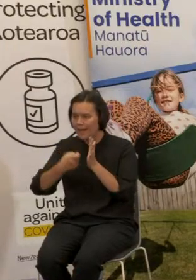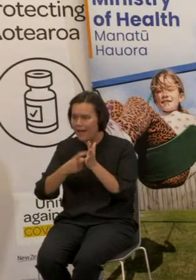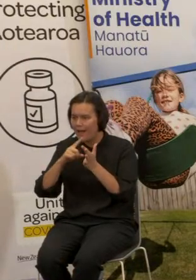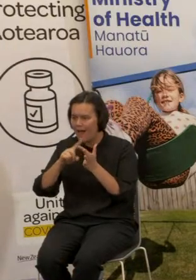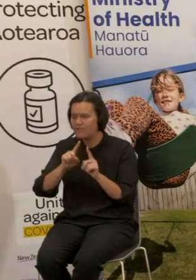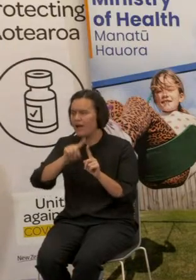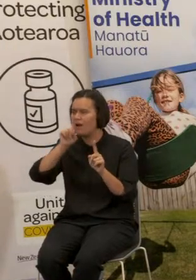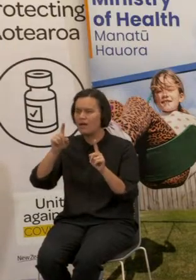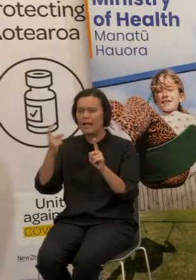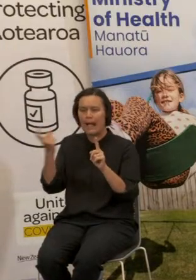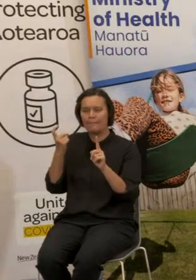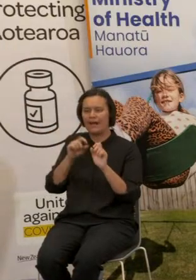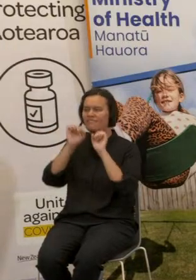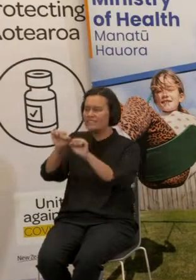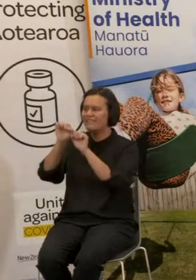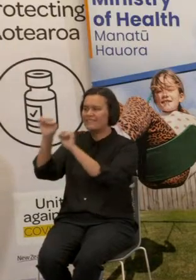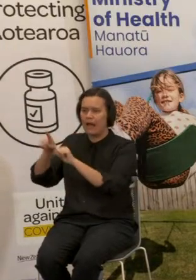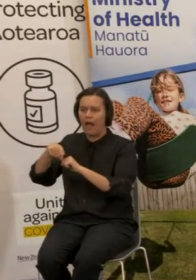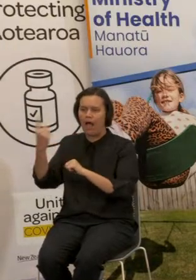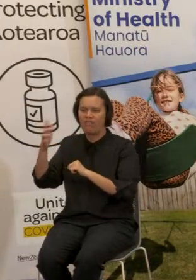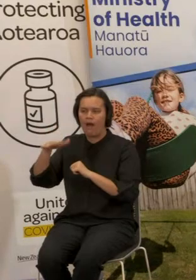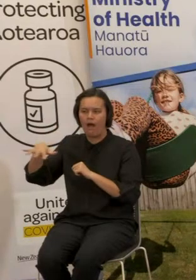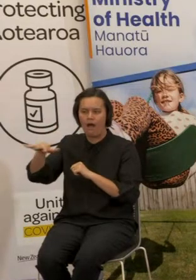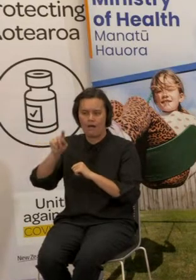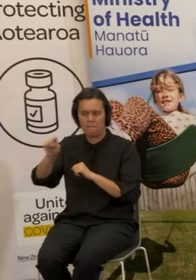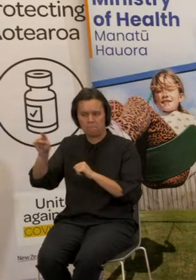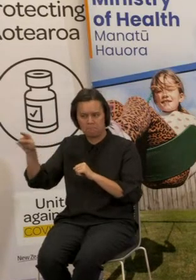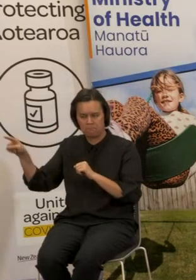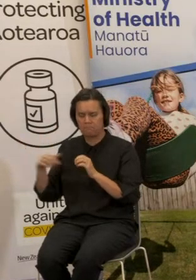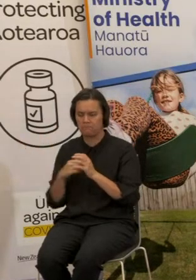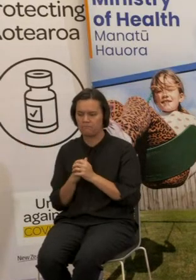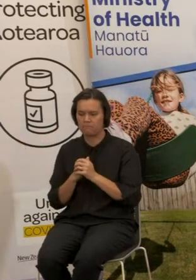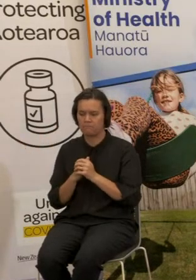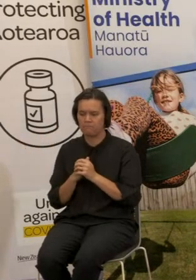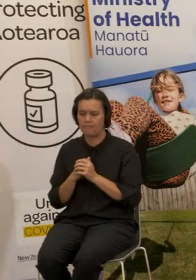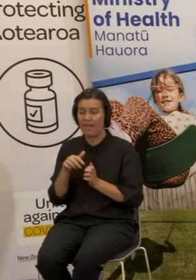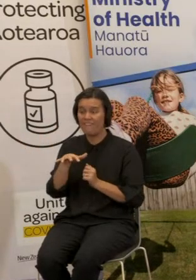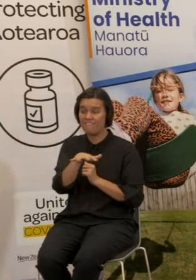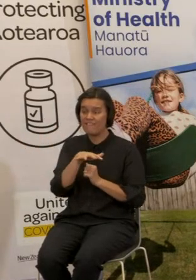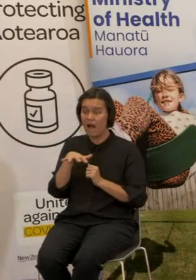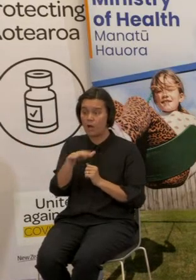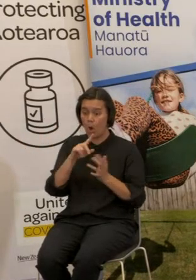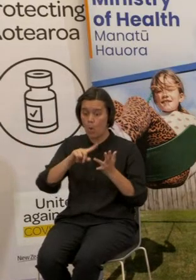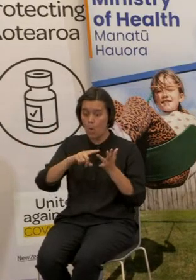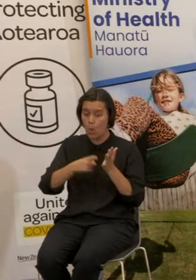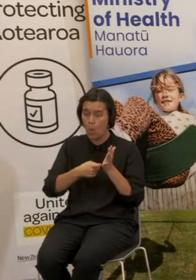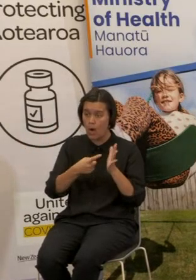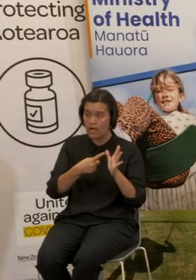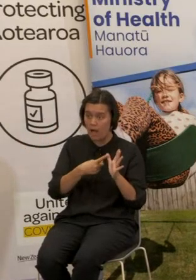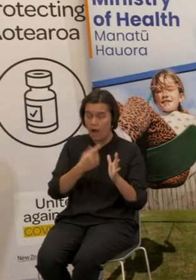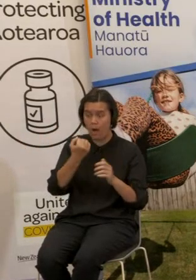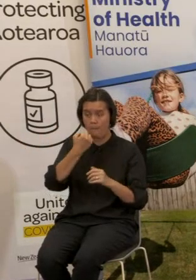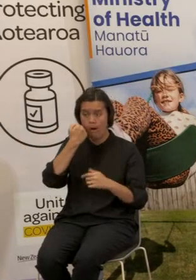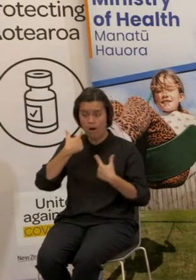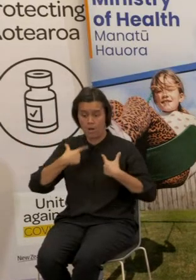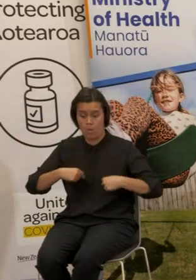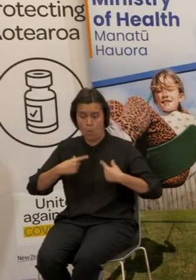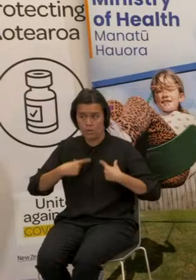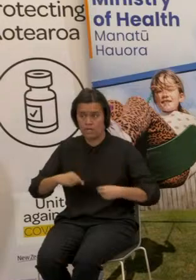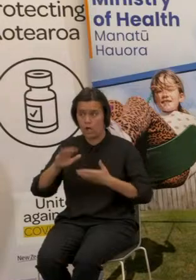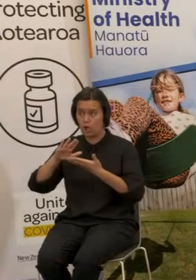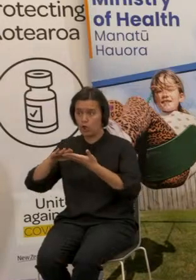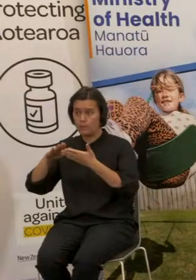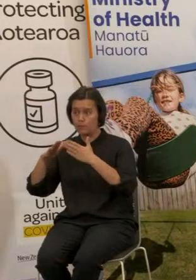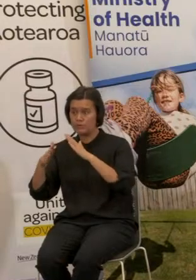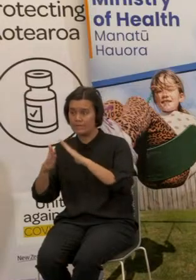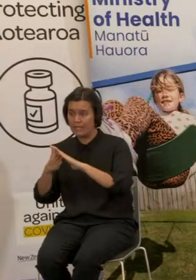health providers have been working with whānau order navigators, Māori wardens, and community volunteers,